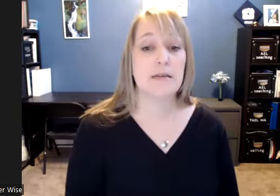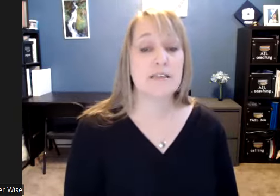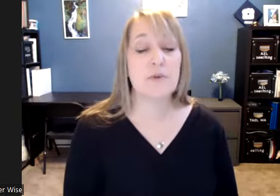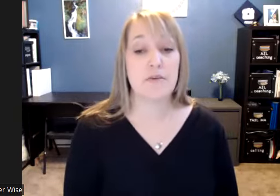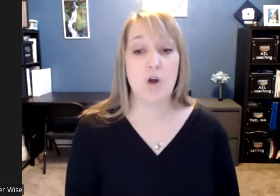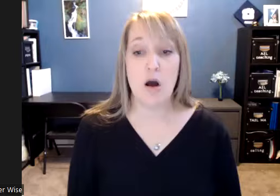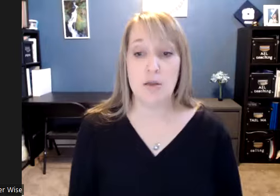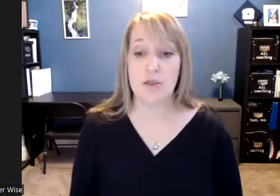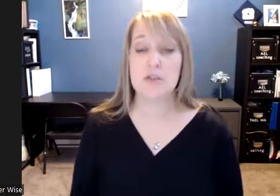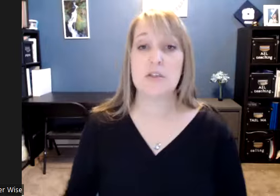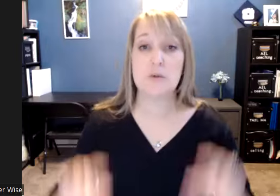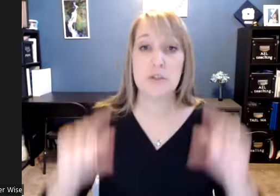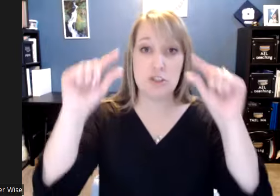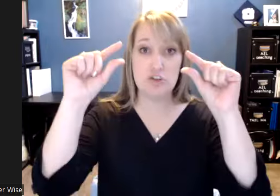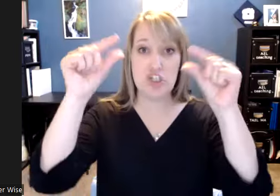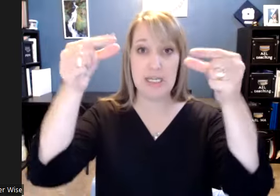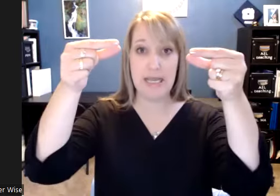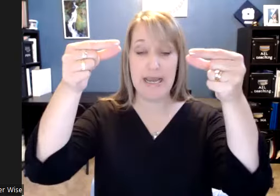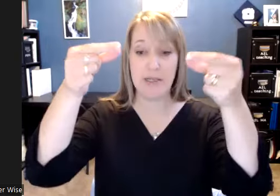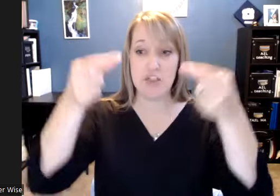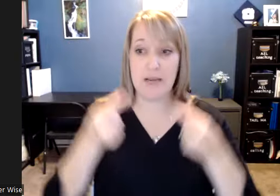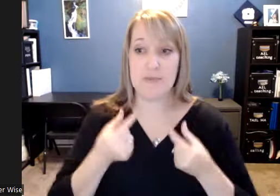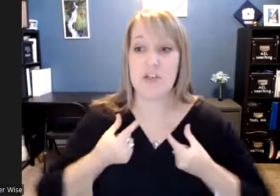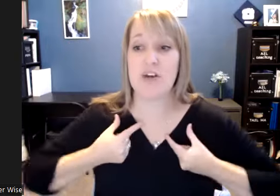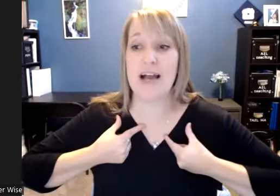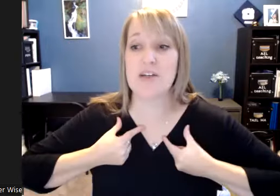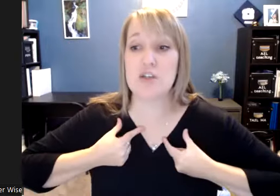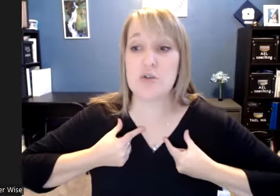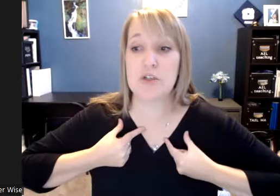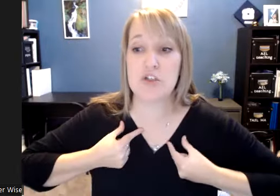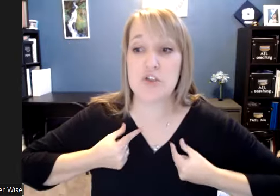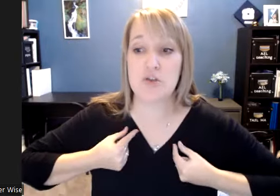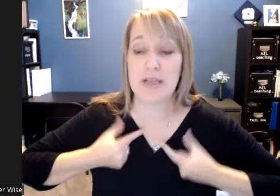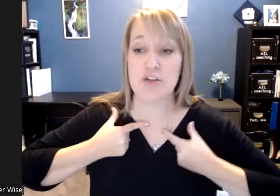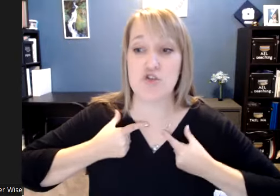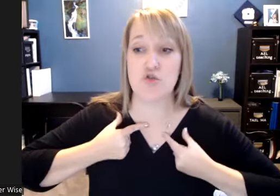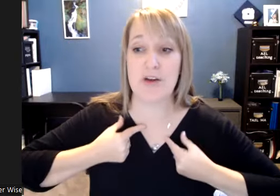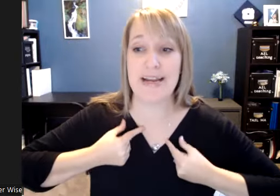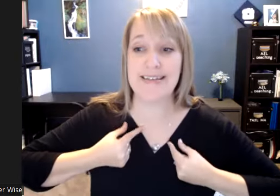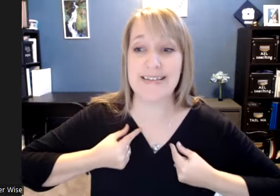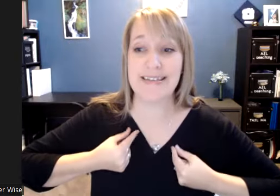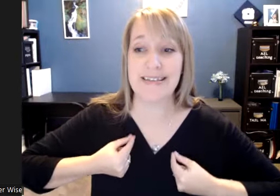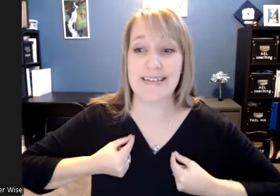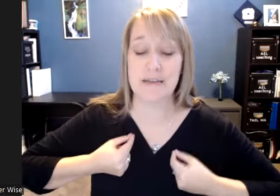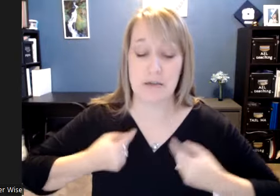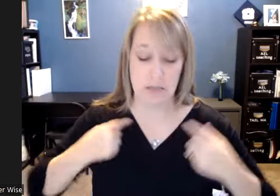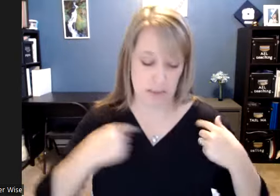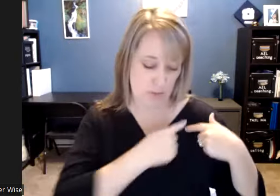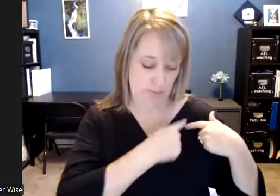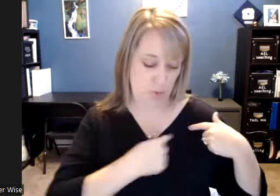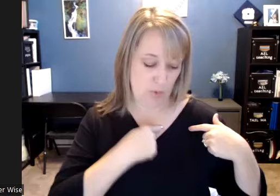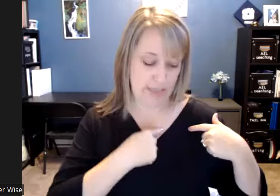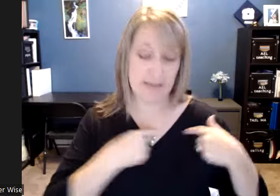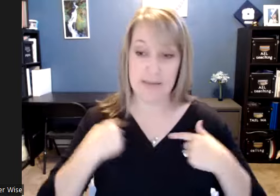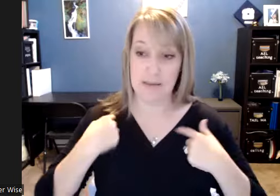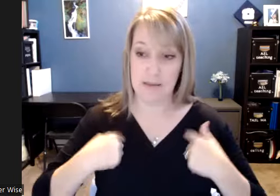Next we have collar. So you want two G hand shapes, and you're actually going to like trace the little points